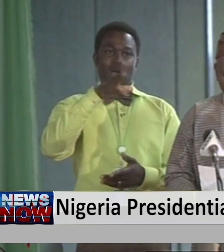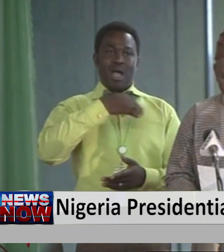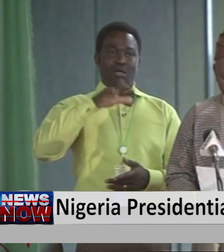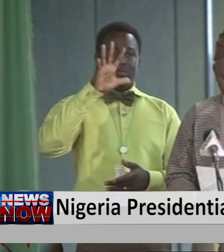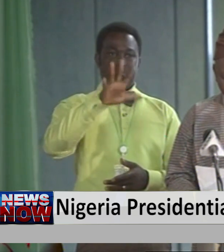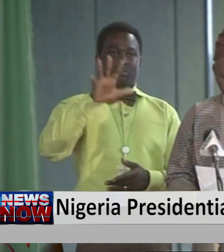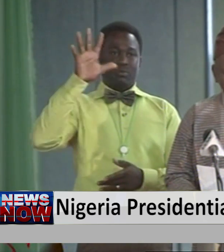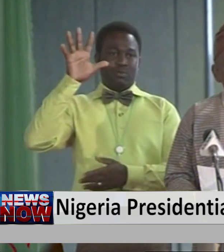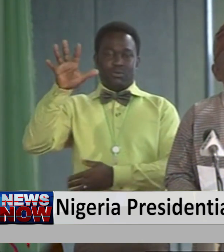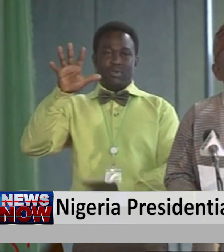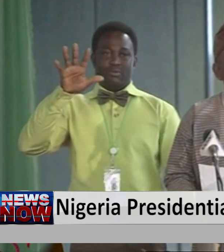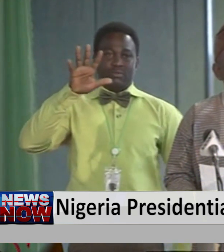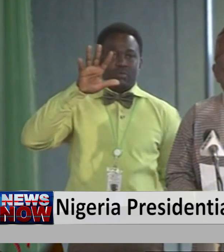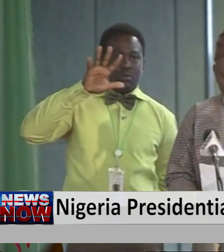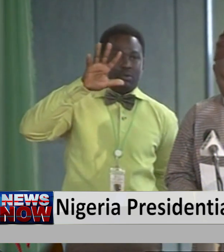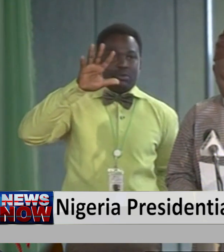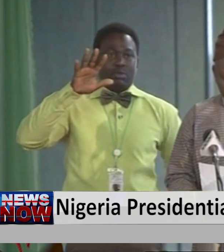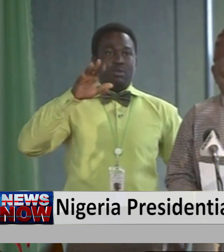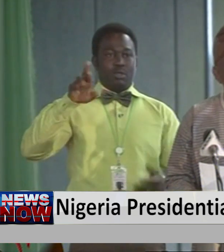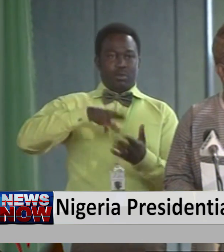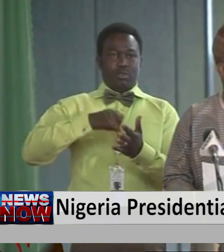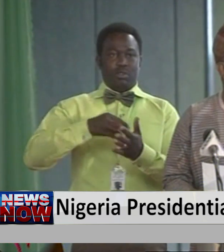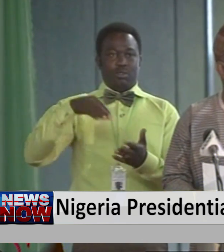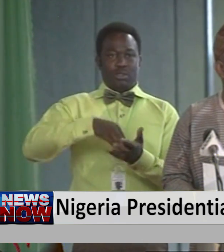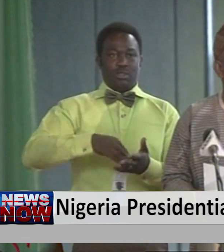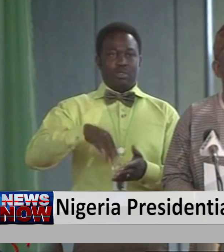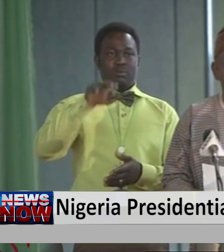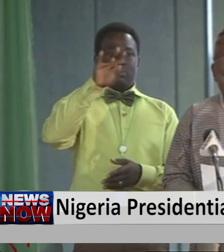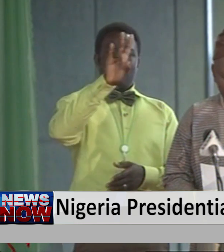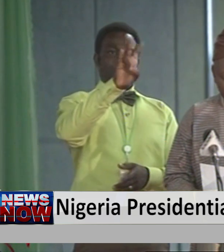723,255. I take that again,